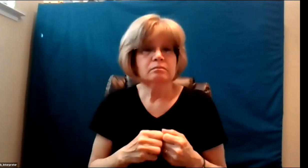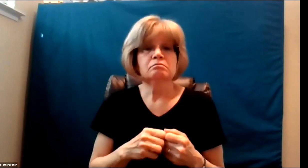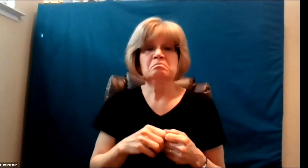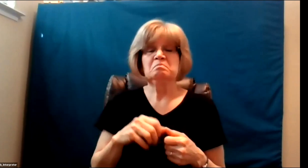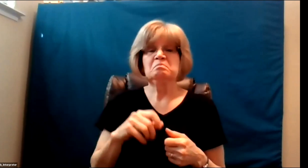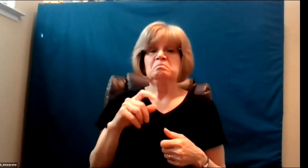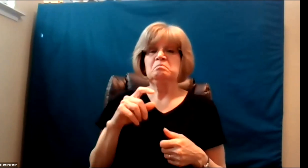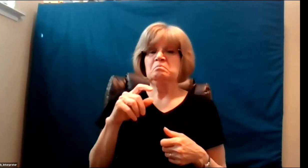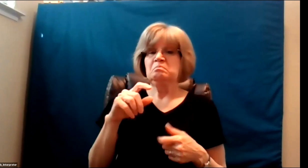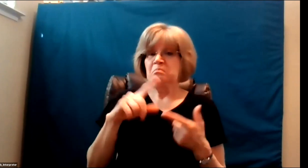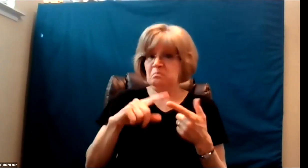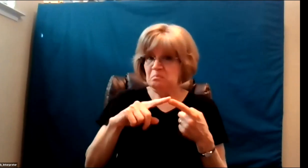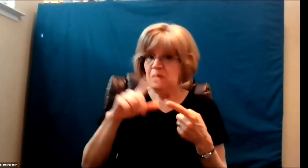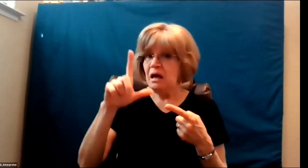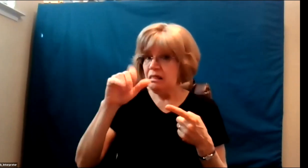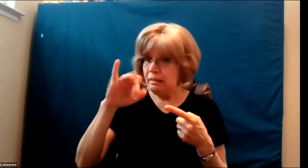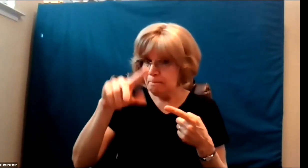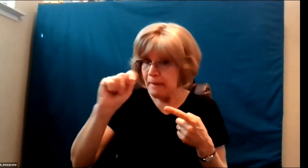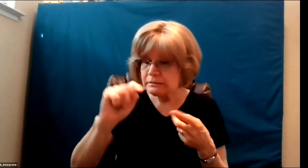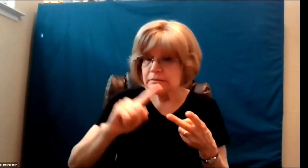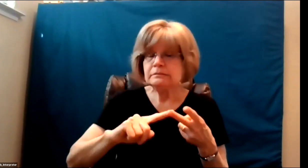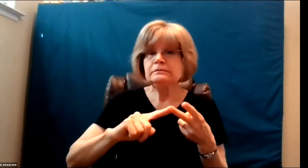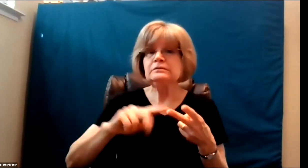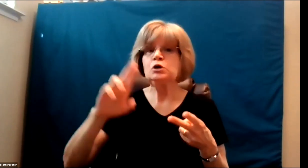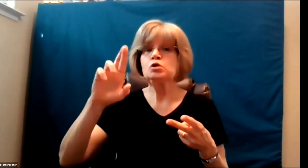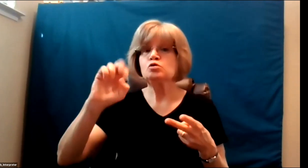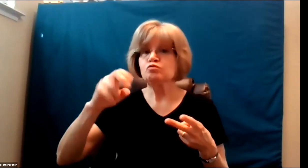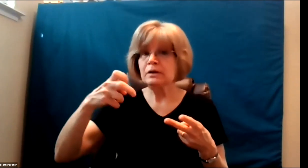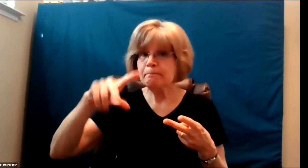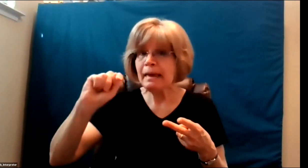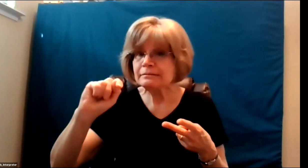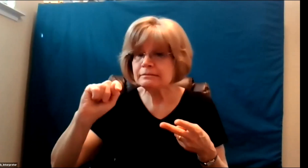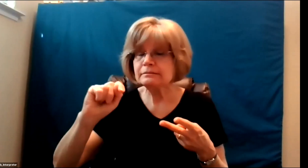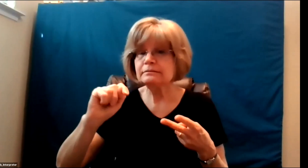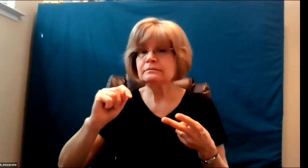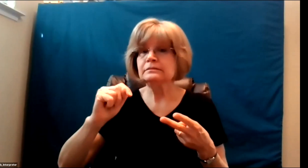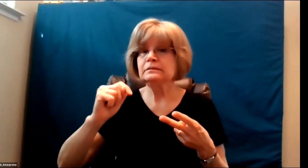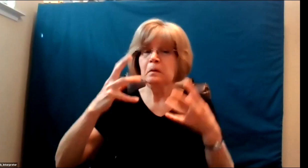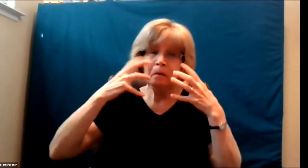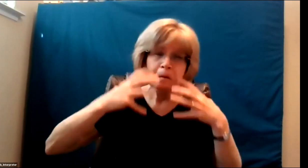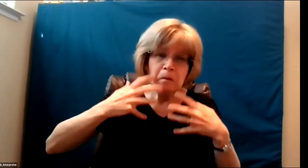Lament and repent. Even rhyme, lament and repent.